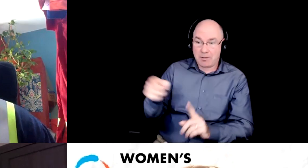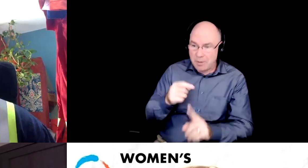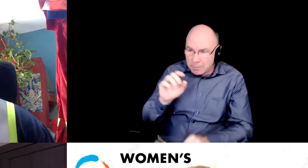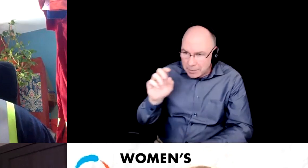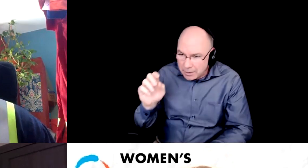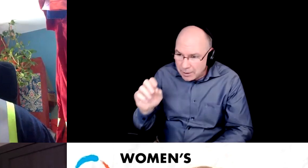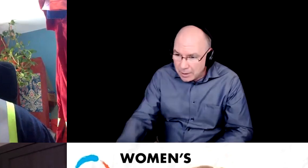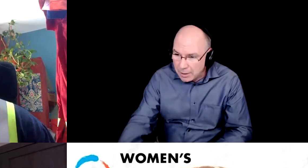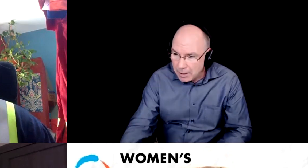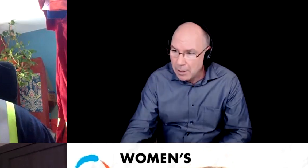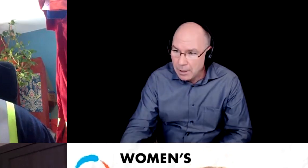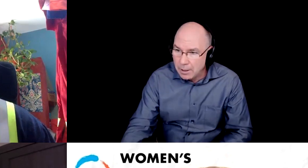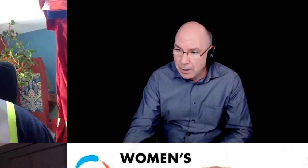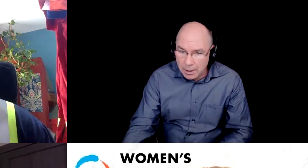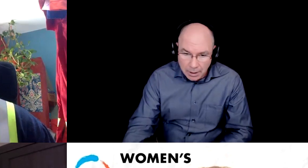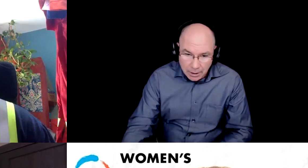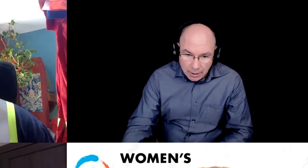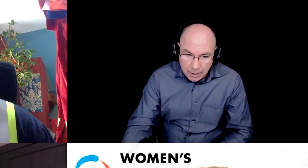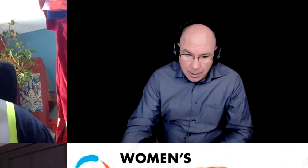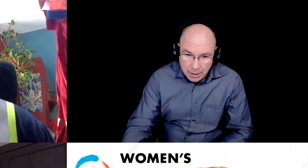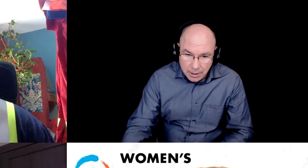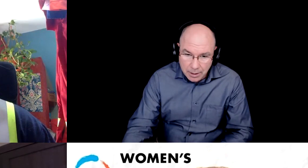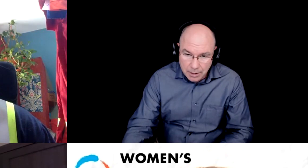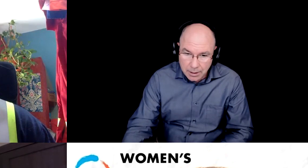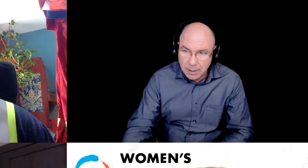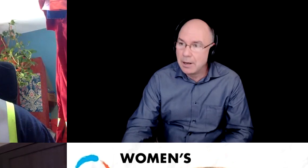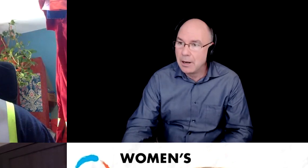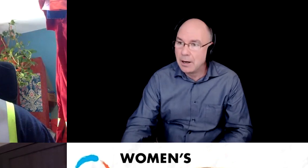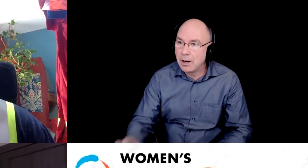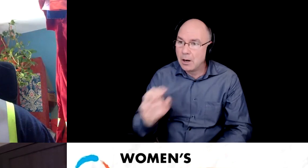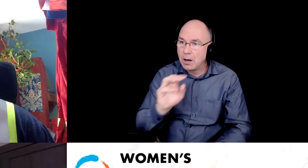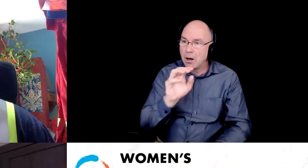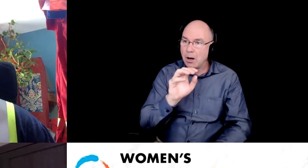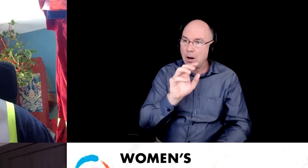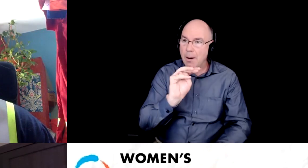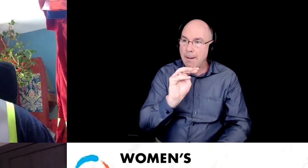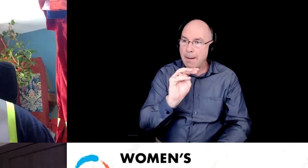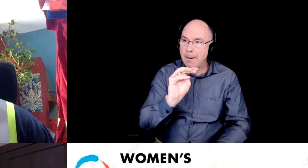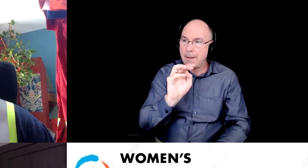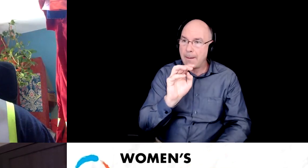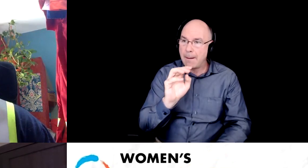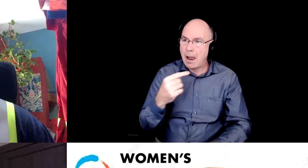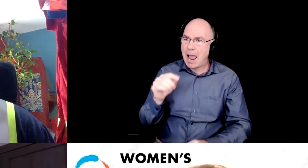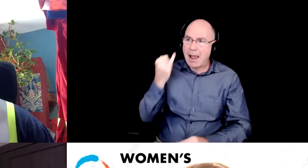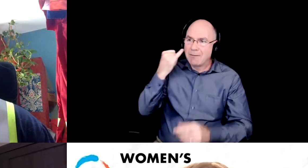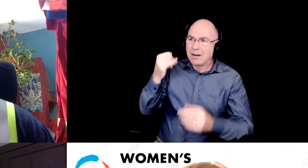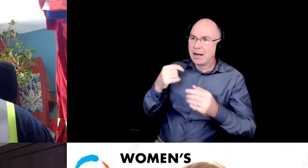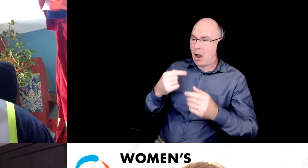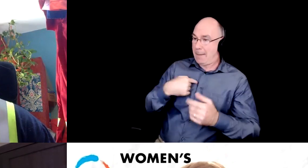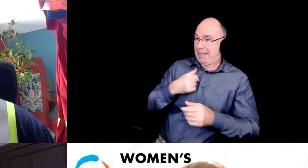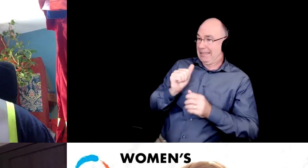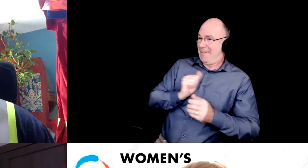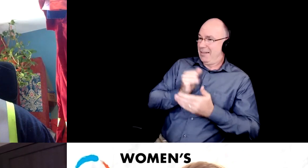Kate. So what would you say about selling services to the government? I'm a designer and social